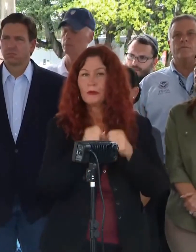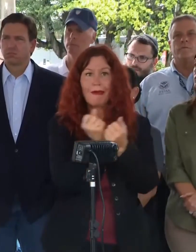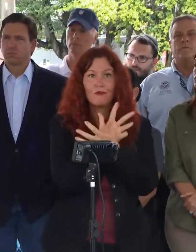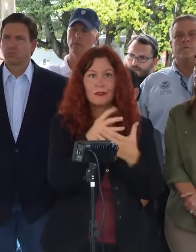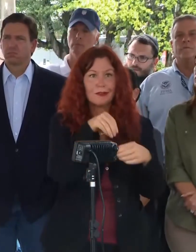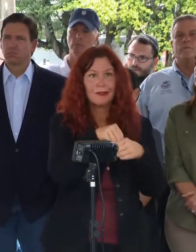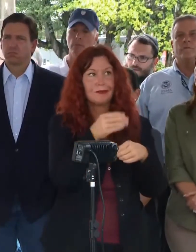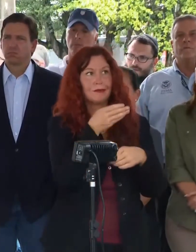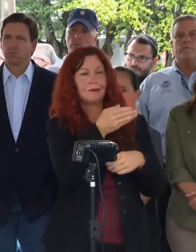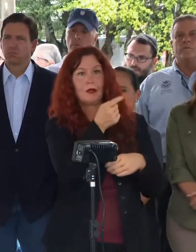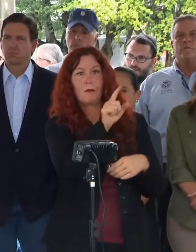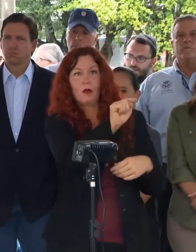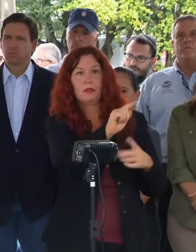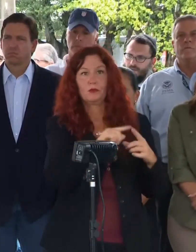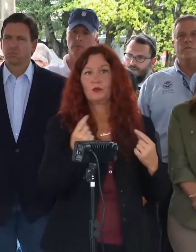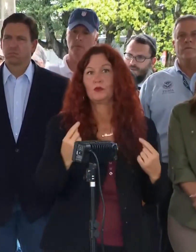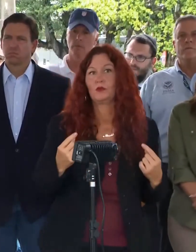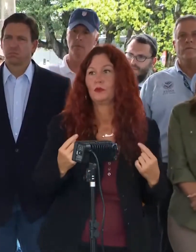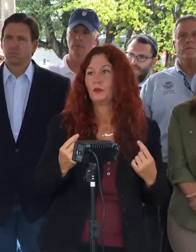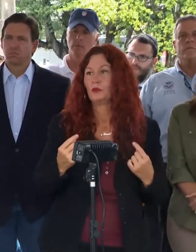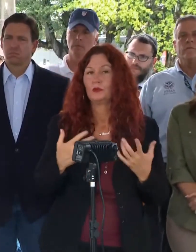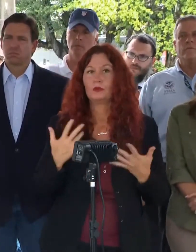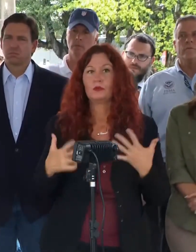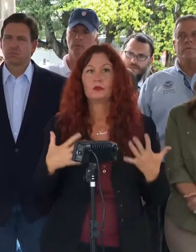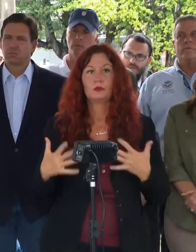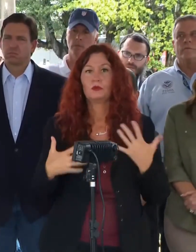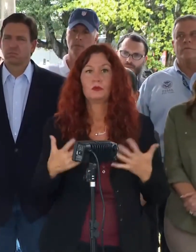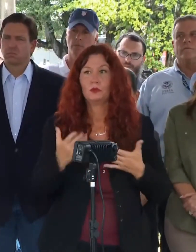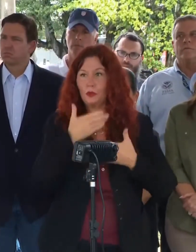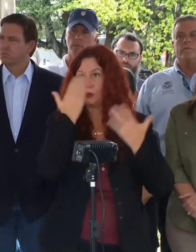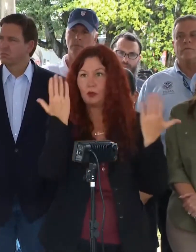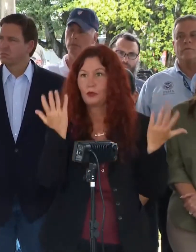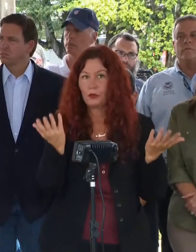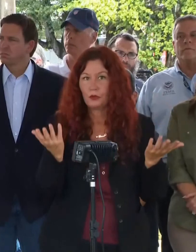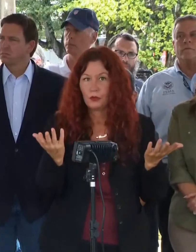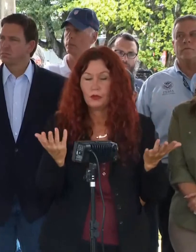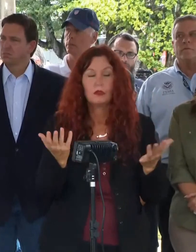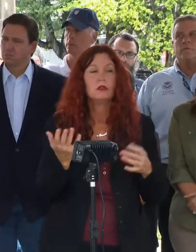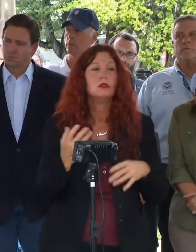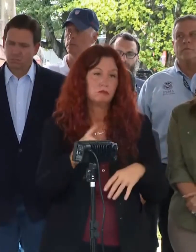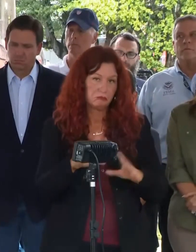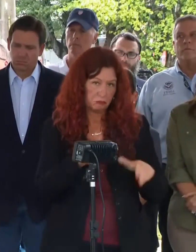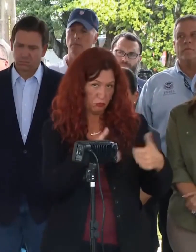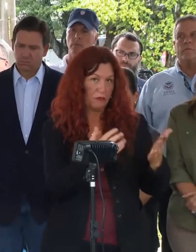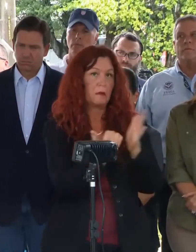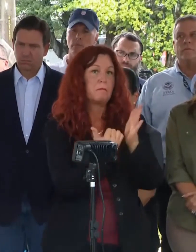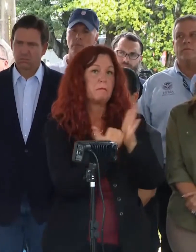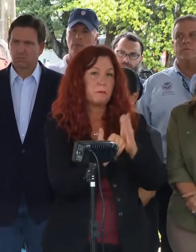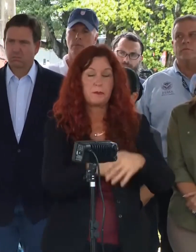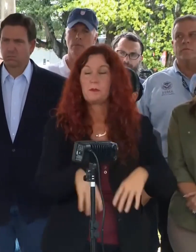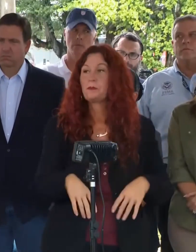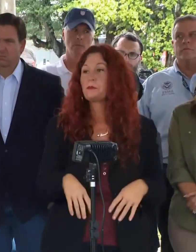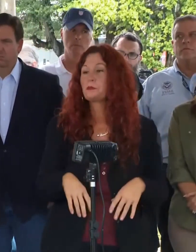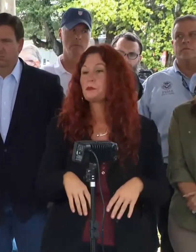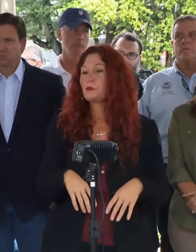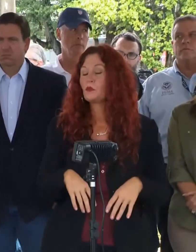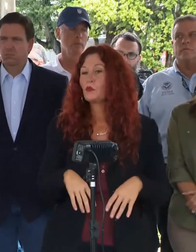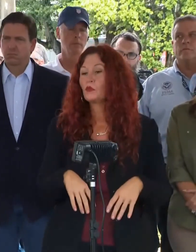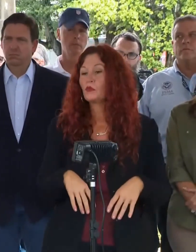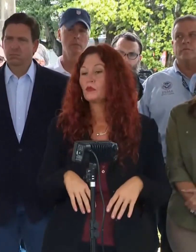recovery. As I mentioned earlier in the week, I want to just reiterate, we know how